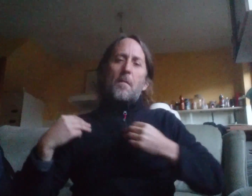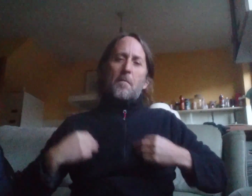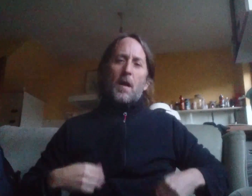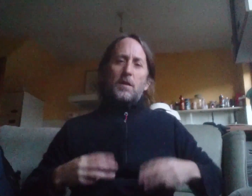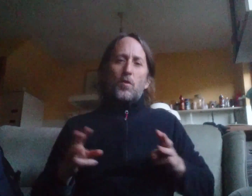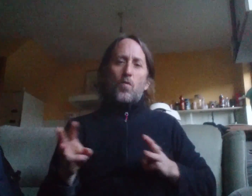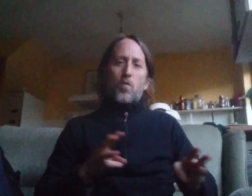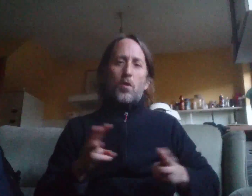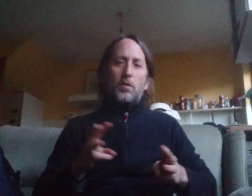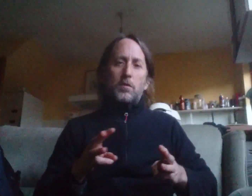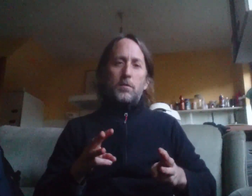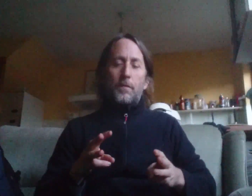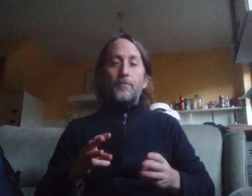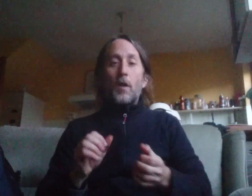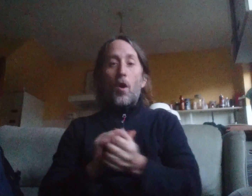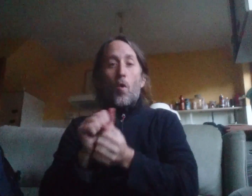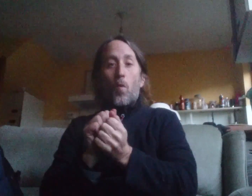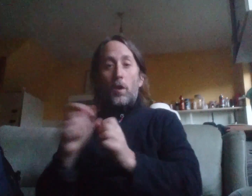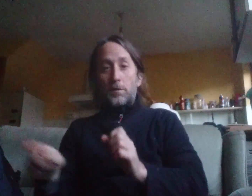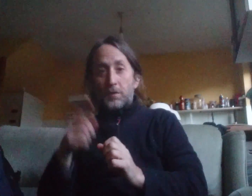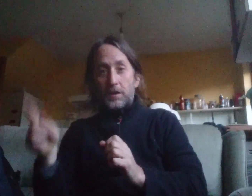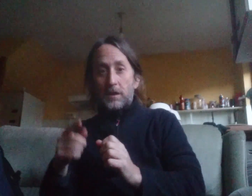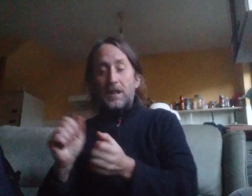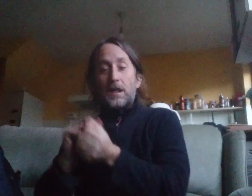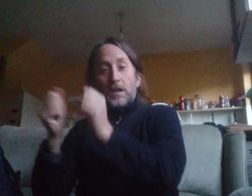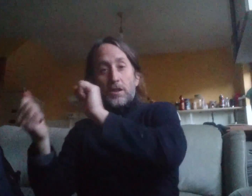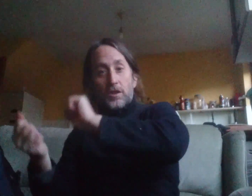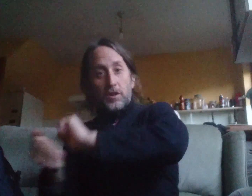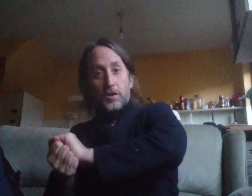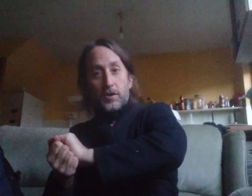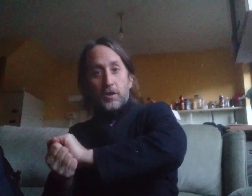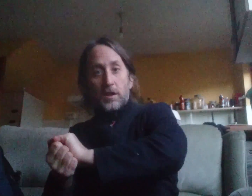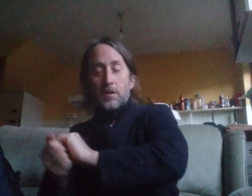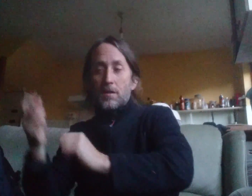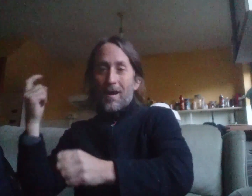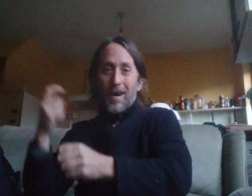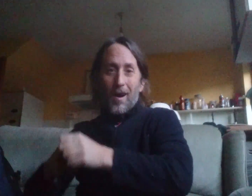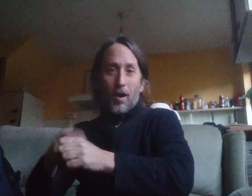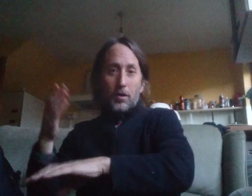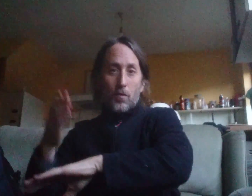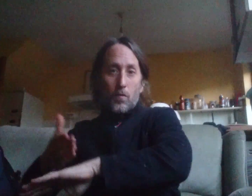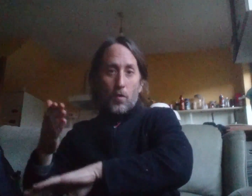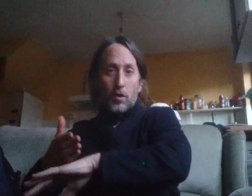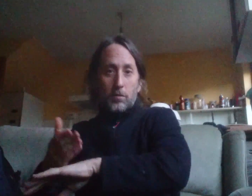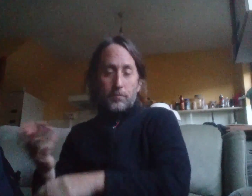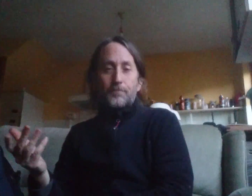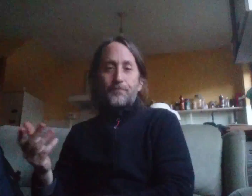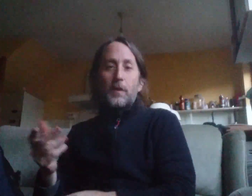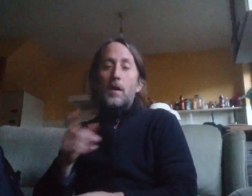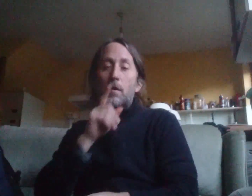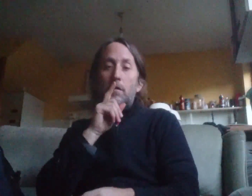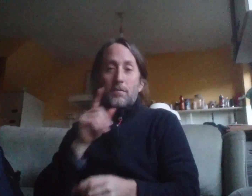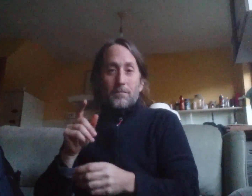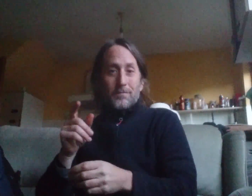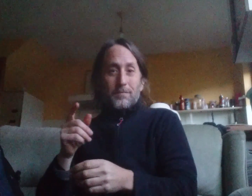while the washing machine fundamentally altered a base and arduous task, the electric knife intervened in a ceremonial